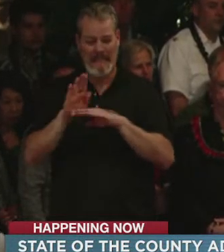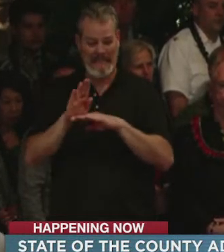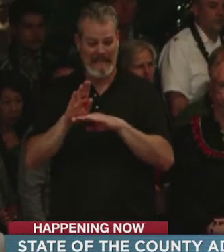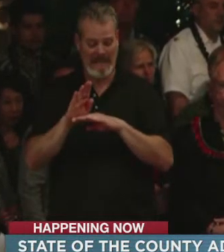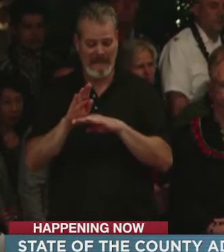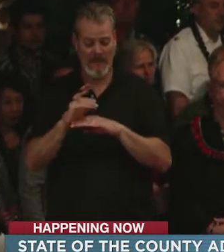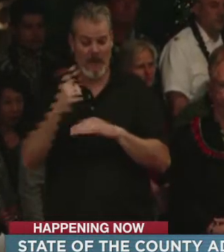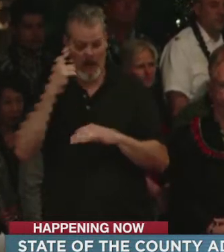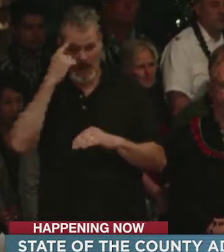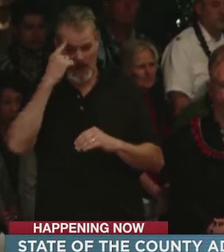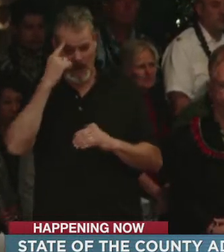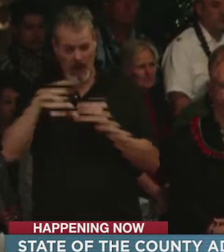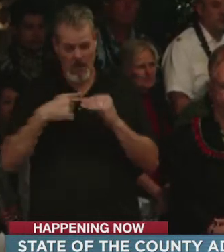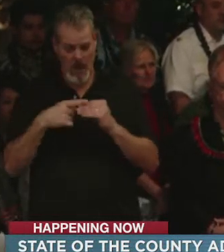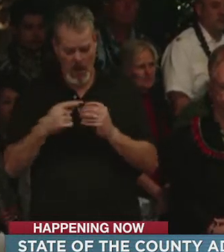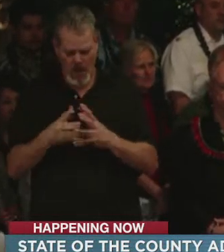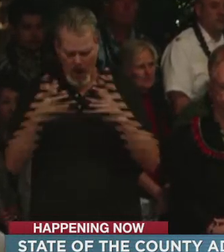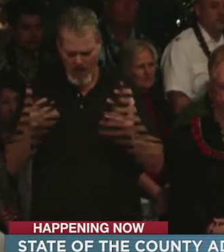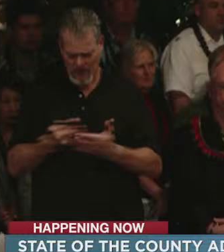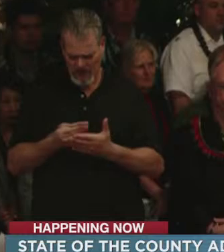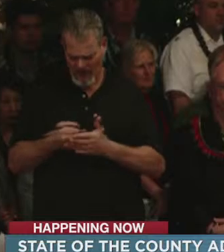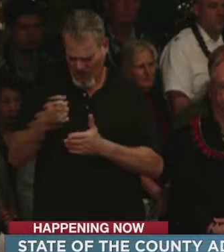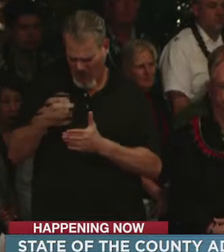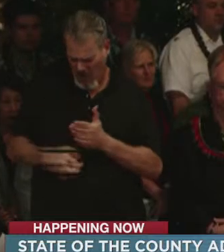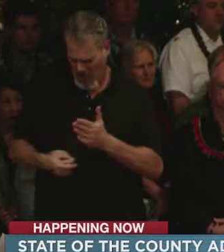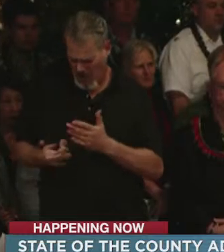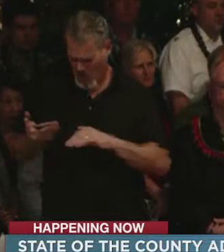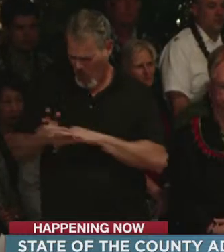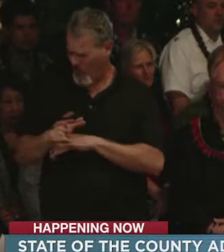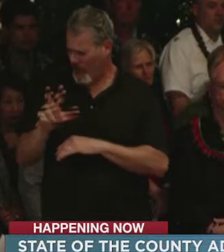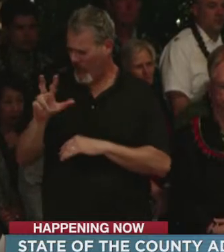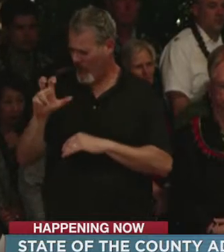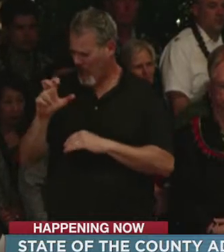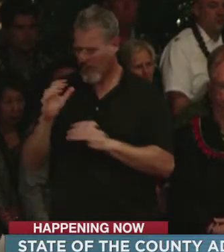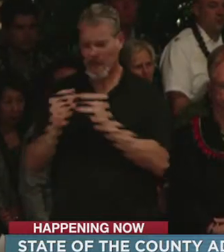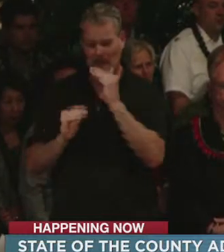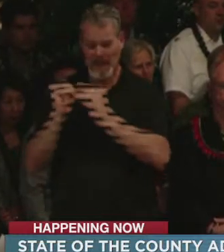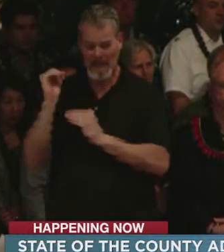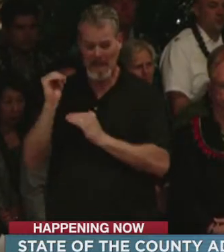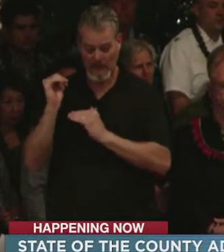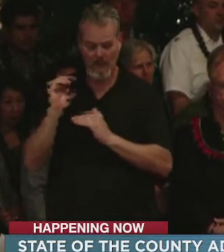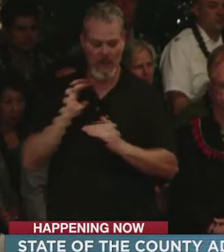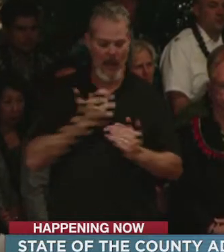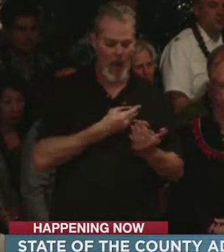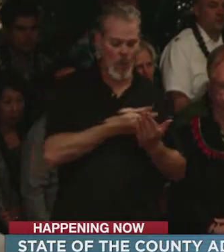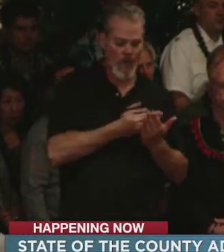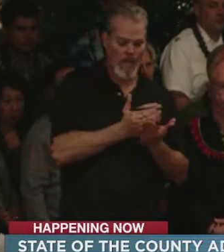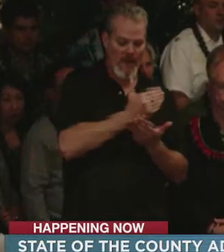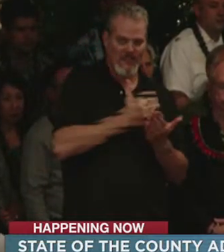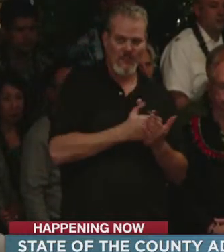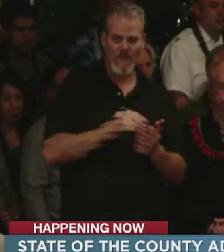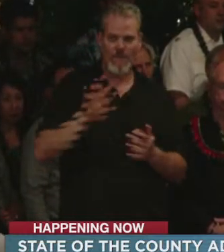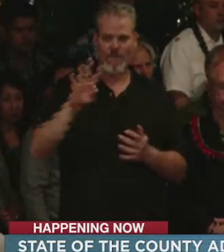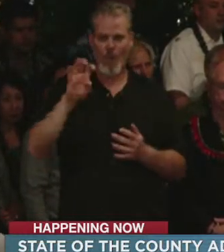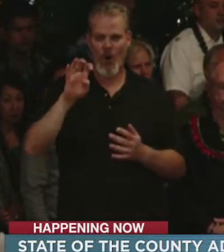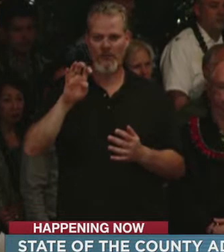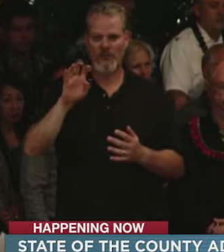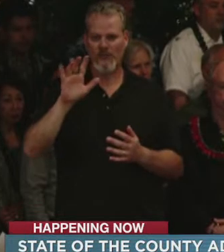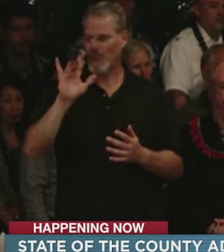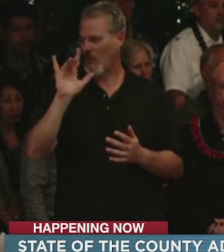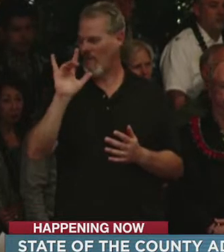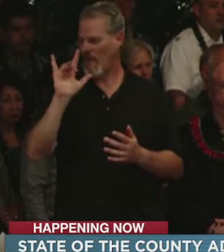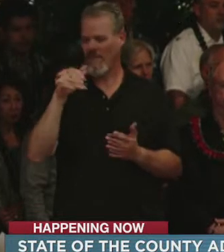would cost to repair and maintenance for 300 facilities, our budget was at $425,000 a